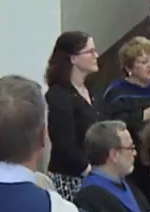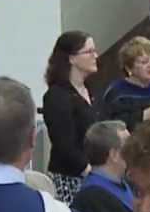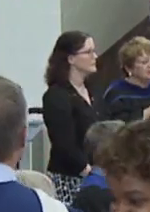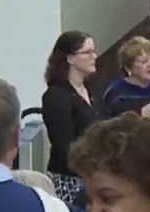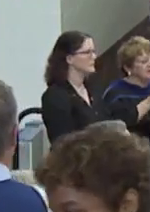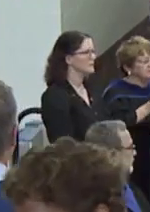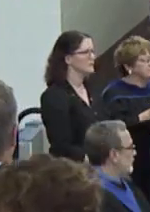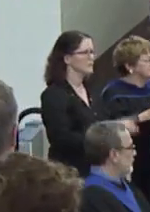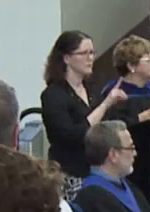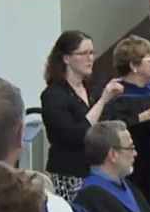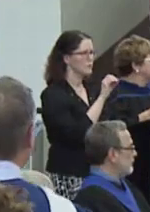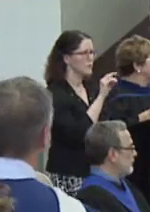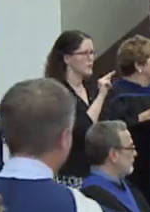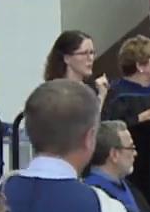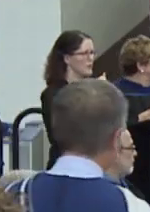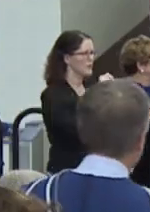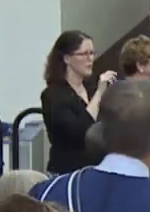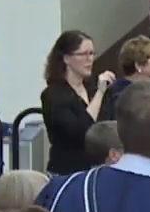Donna Larad,